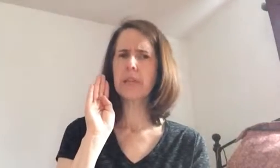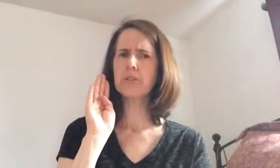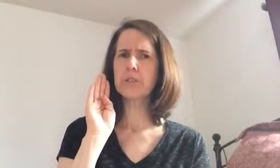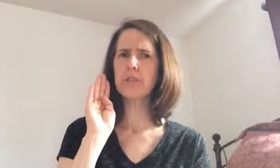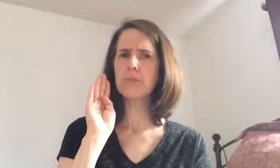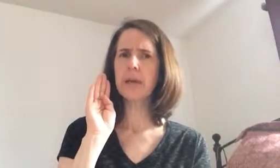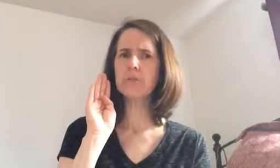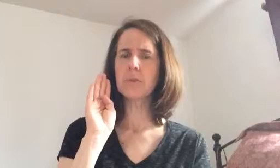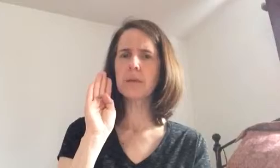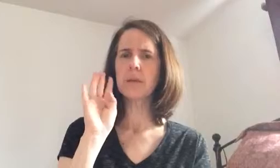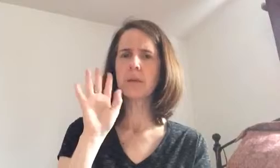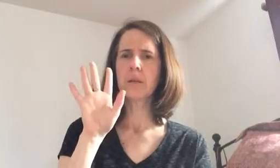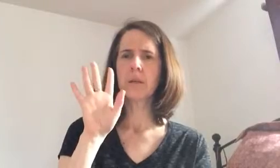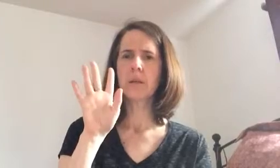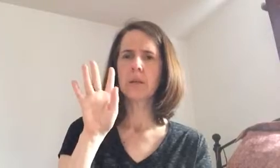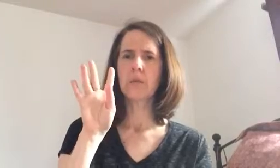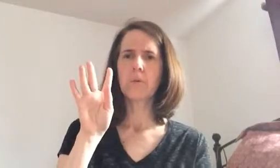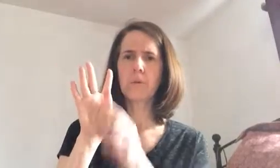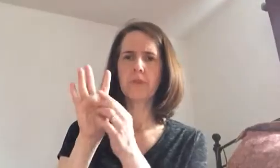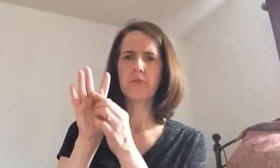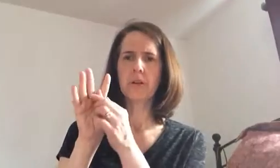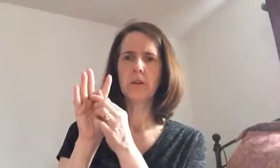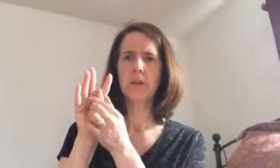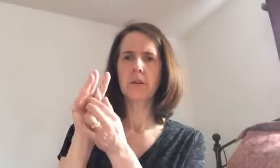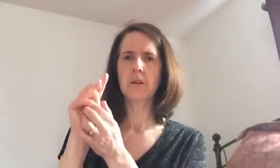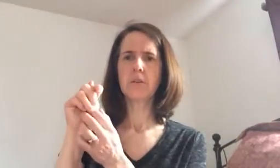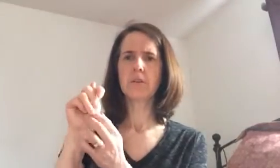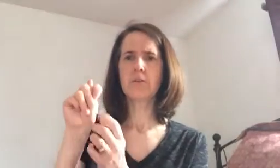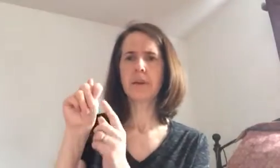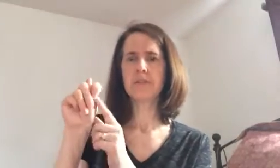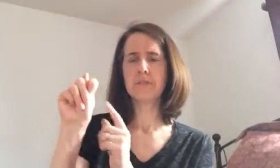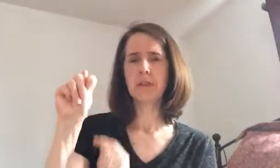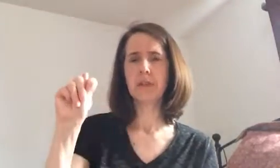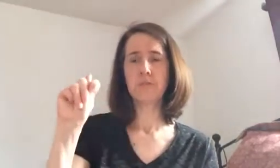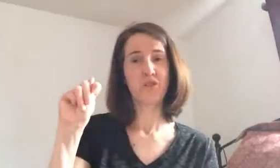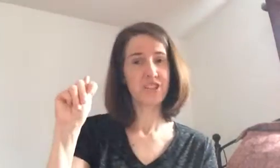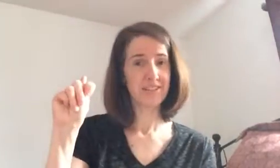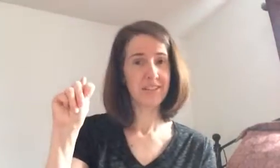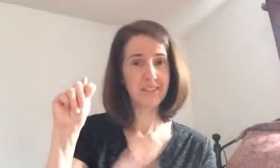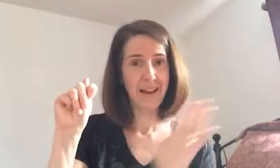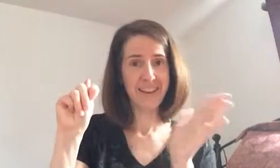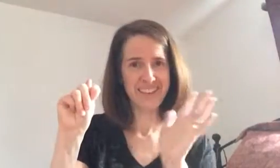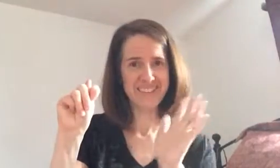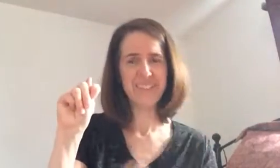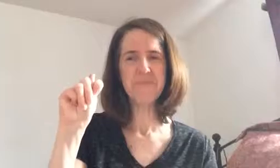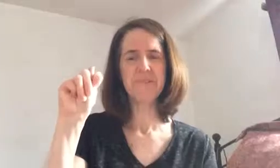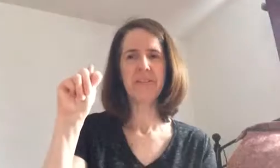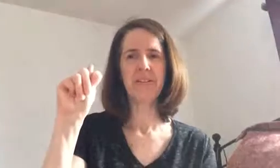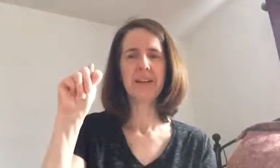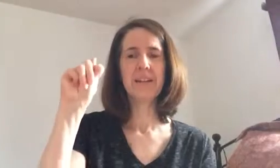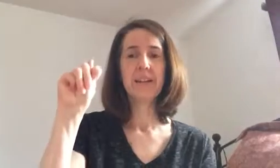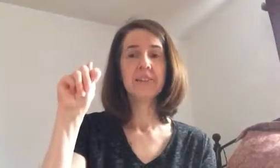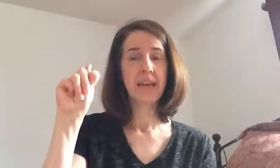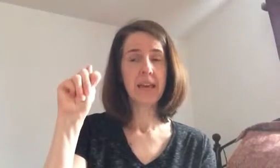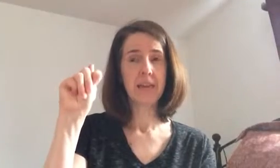letter T from last week? We put our finger here, close the rest. T for Tessie. Hi, Tessie. All right, tan